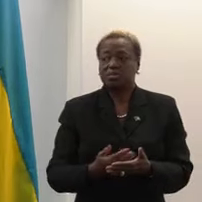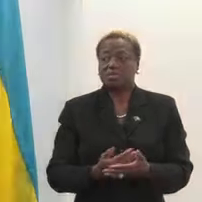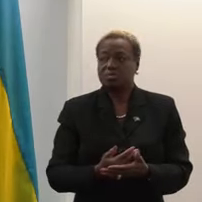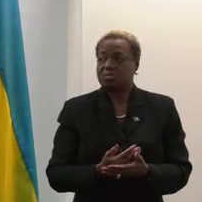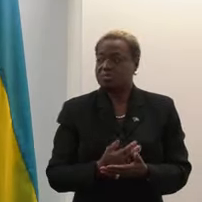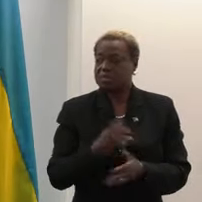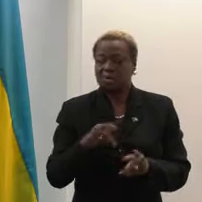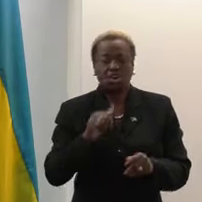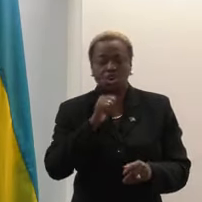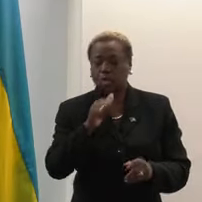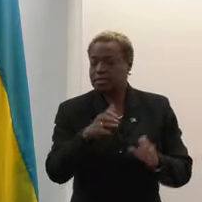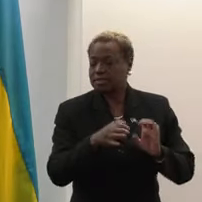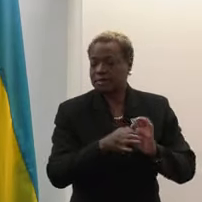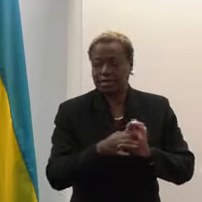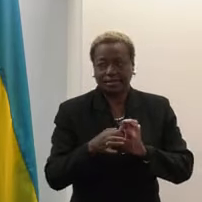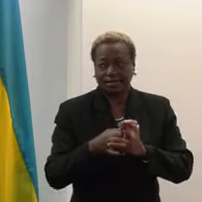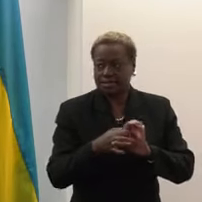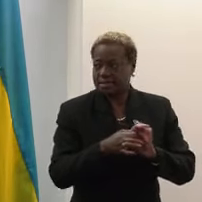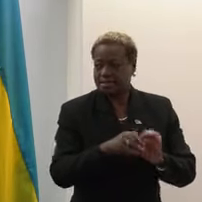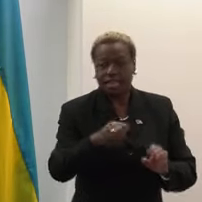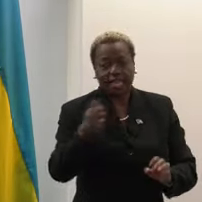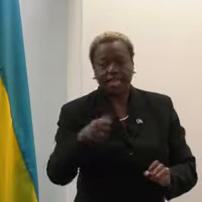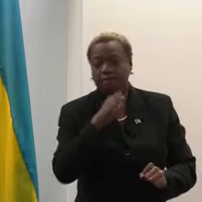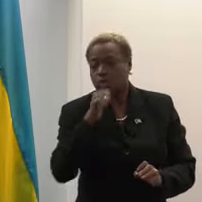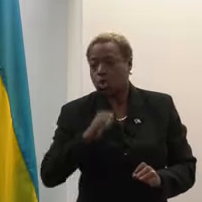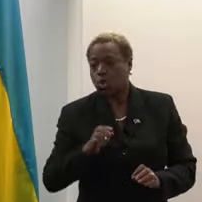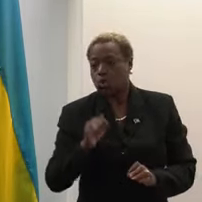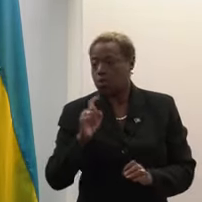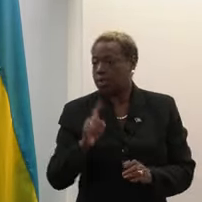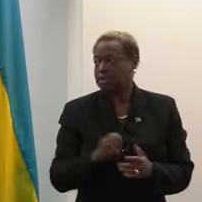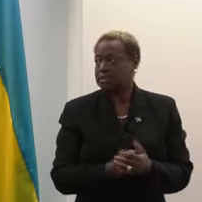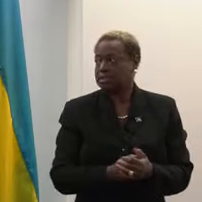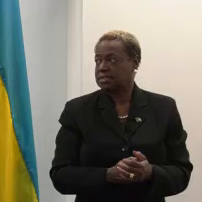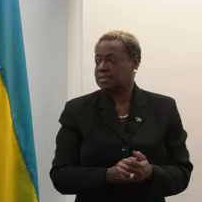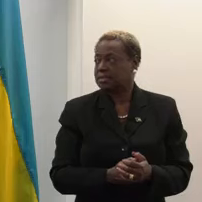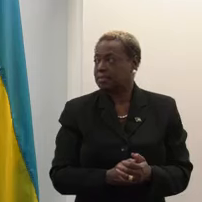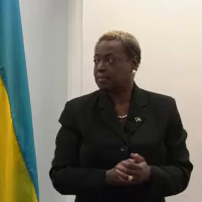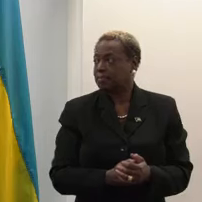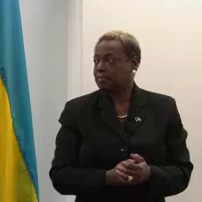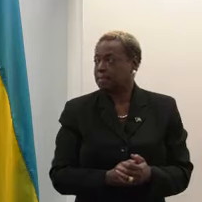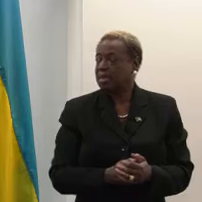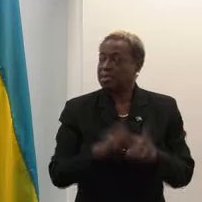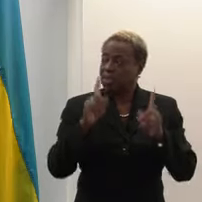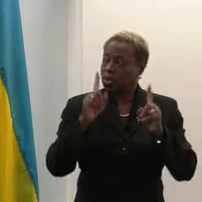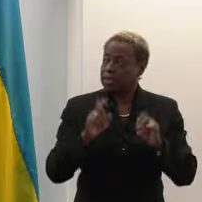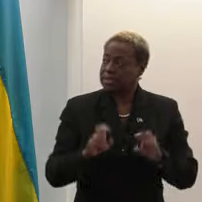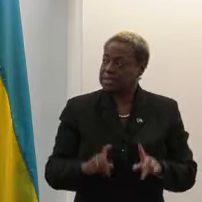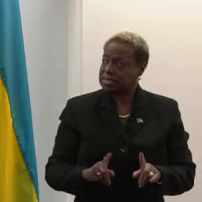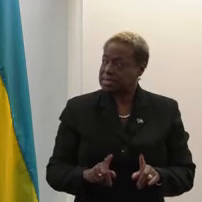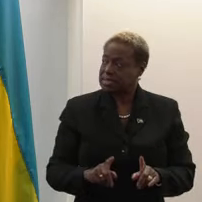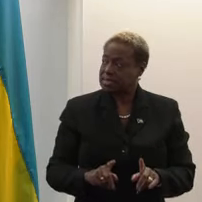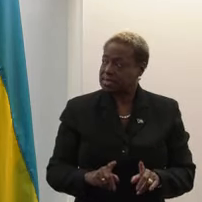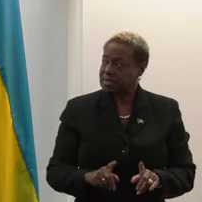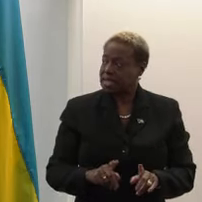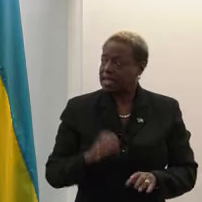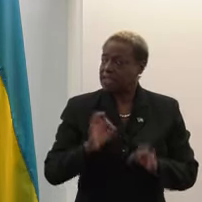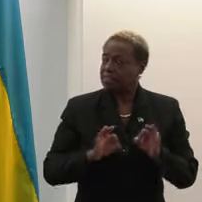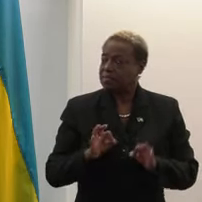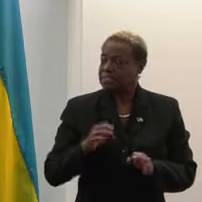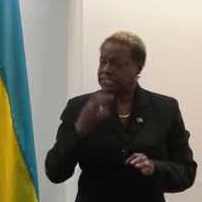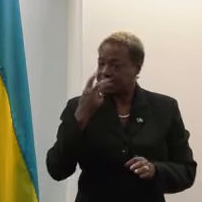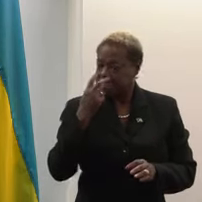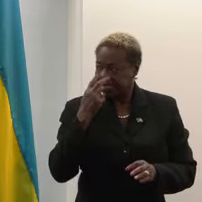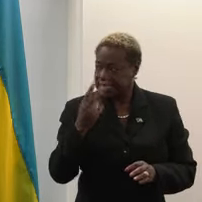connected to any of the old cases. The question regarding whether or not we are seeing